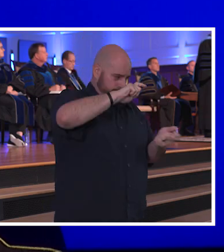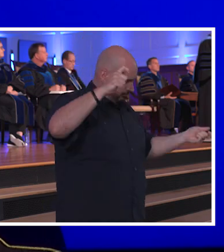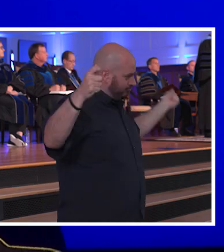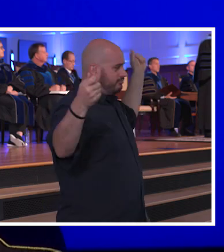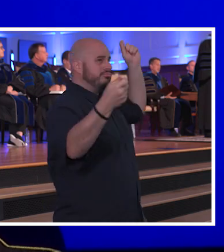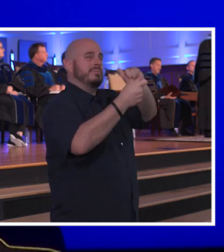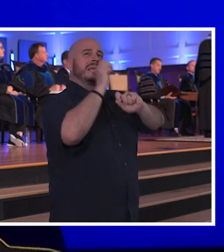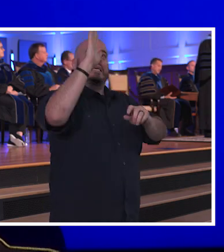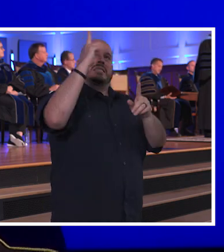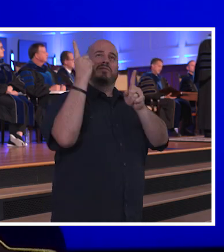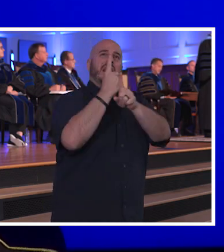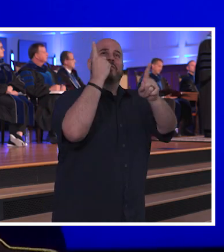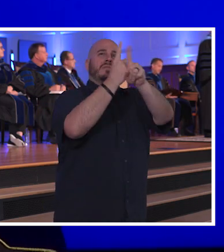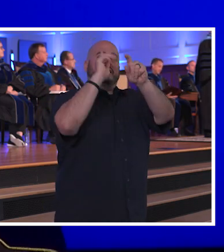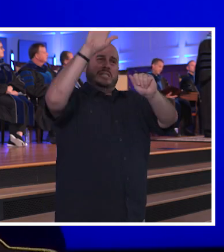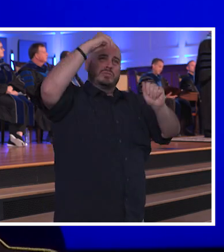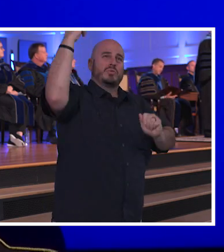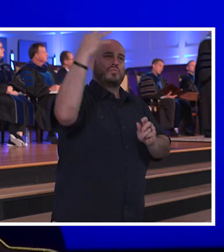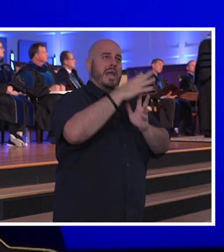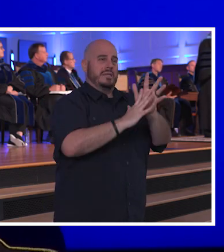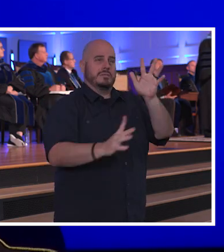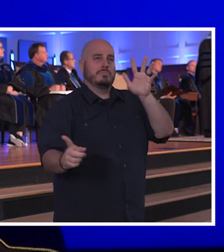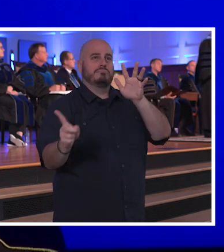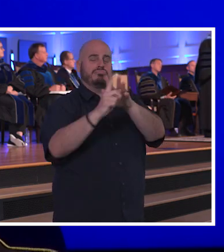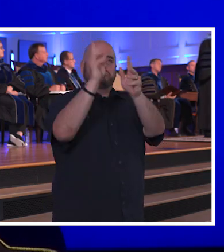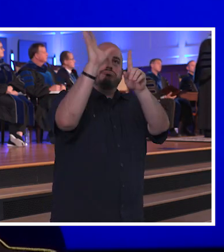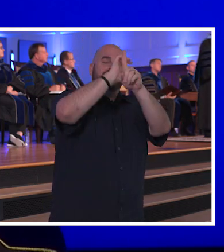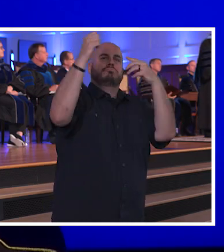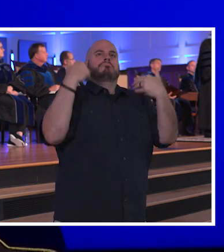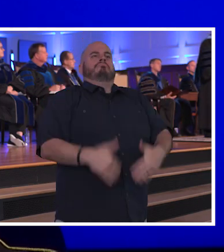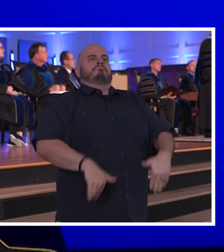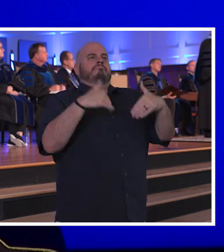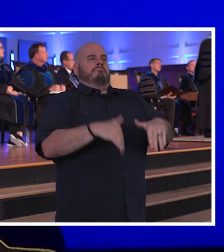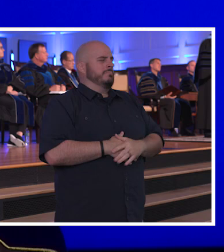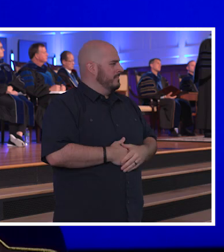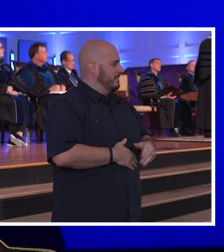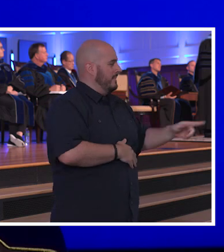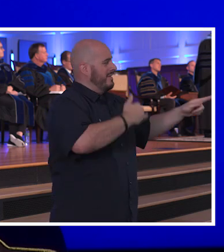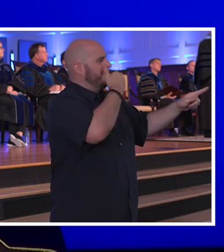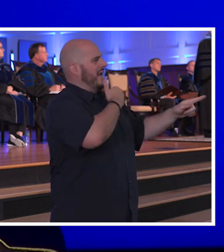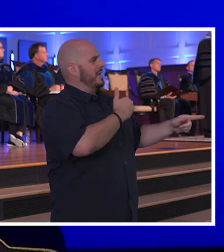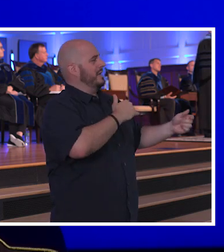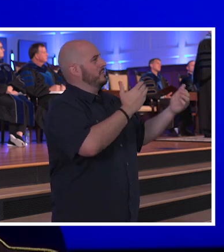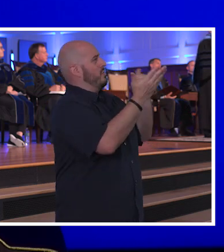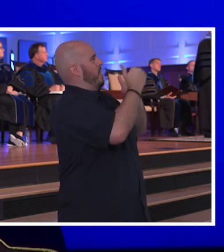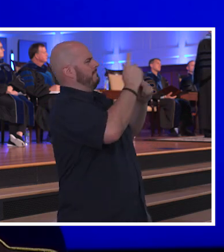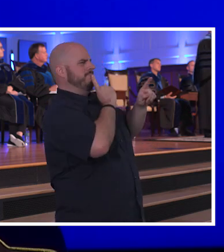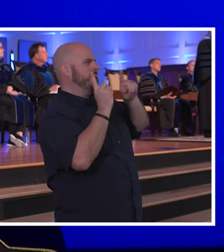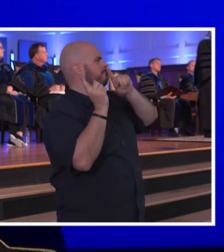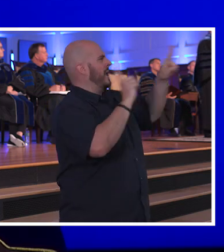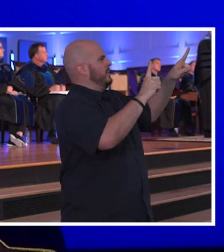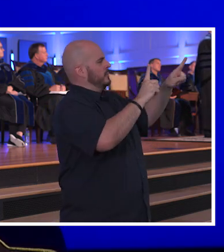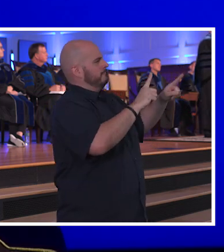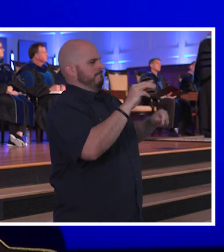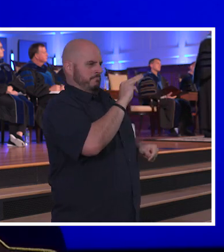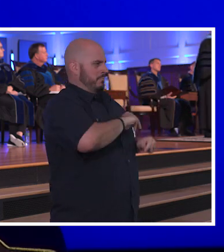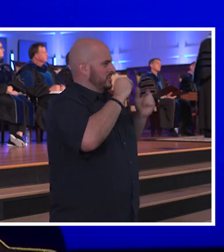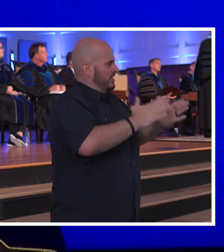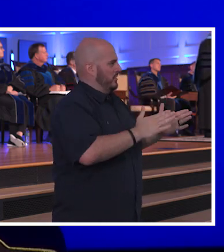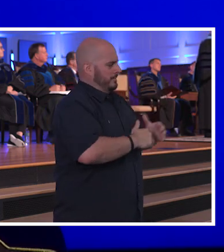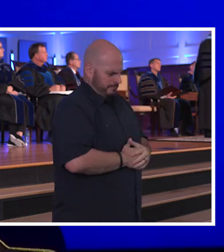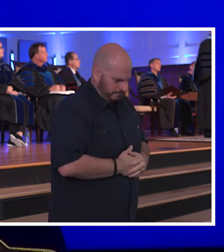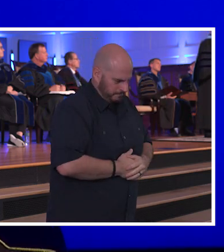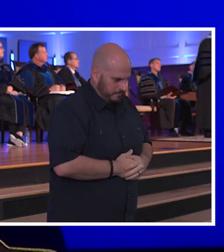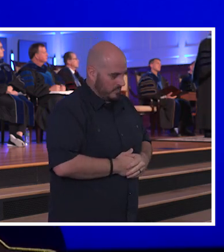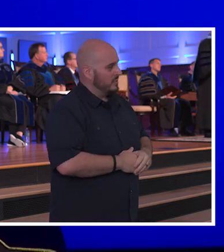God's grace. Yvette answered the call to be a missionary. And so she did what any Southern Baptist would